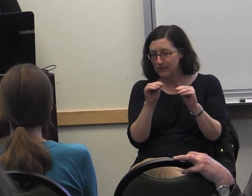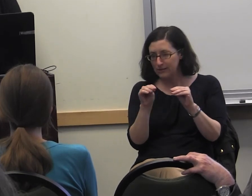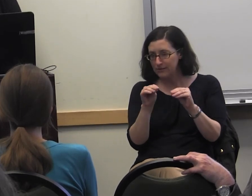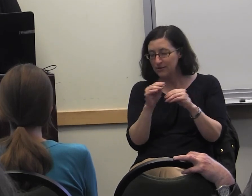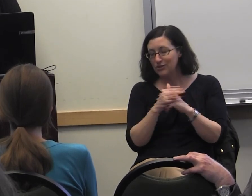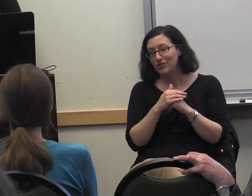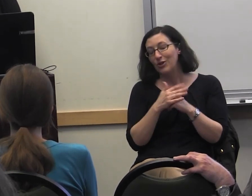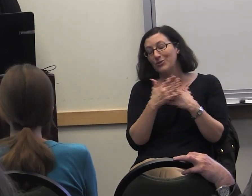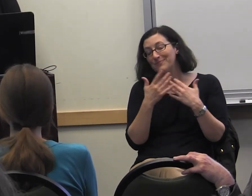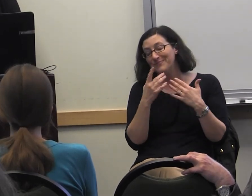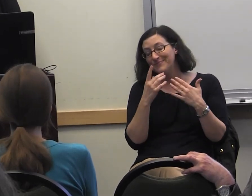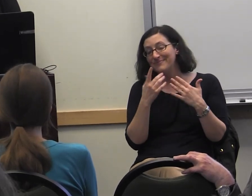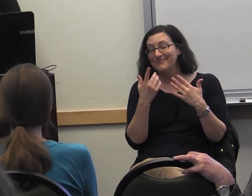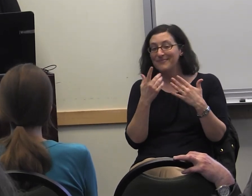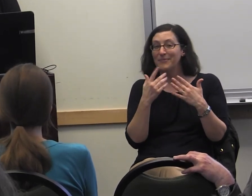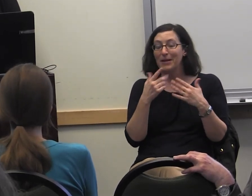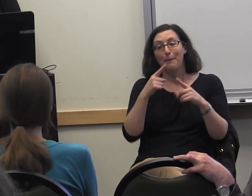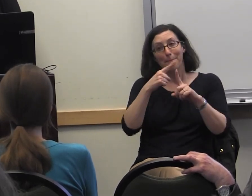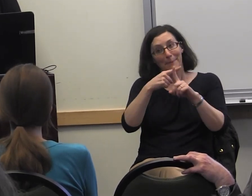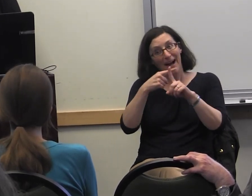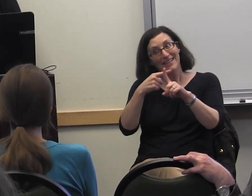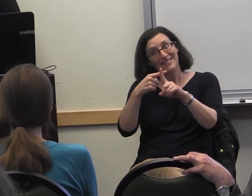the signs are positive,